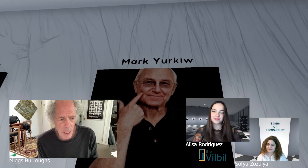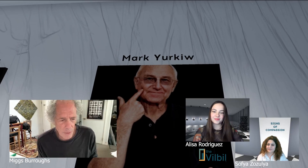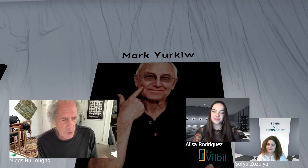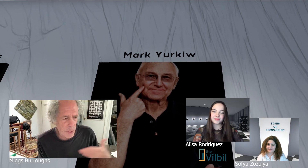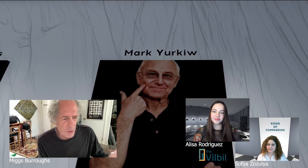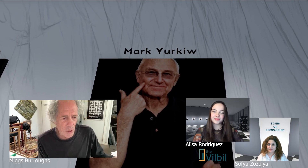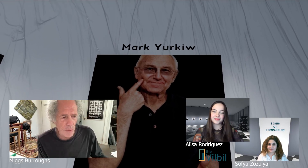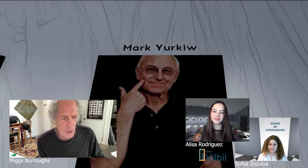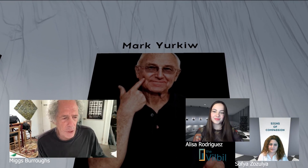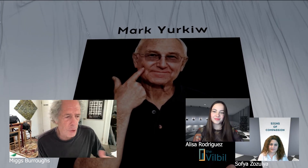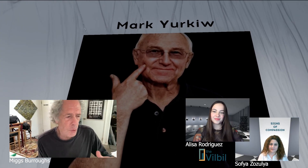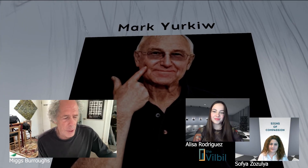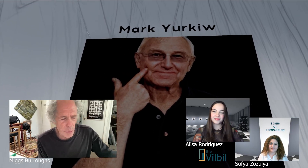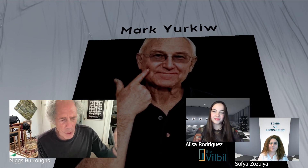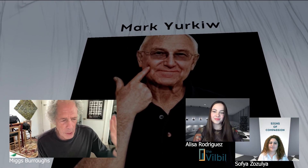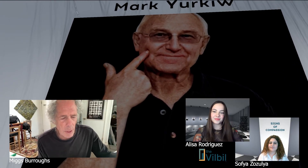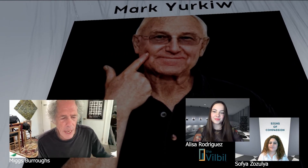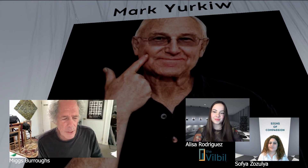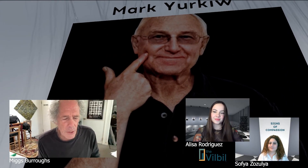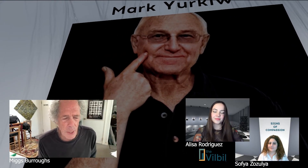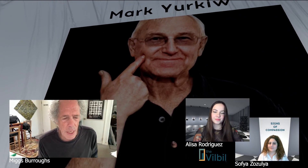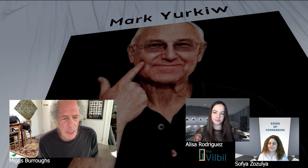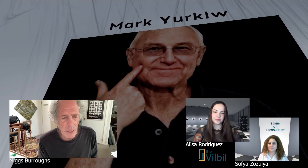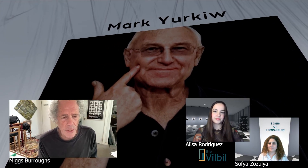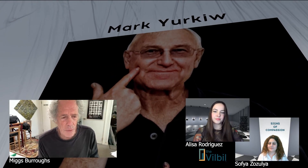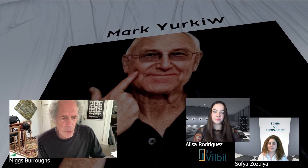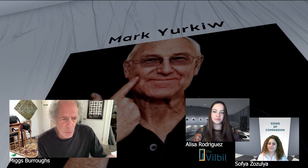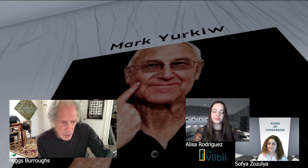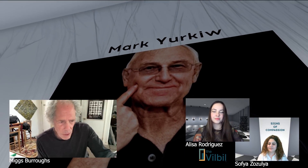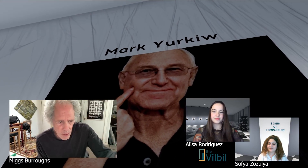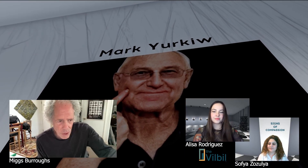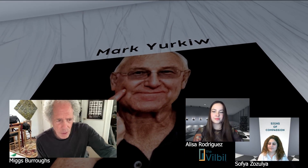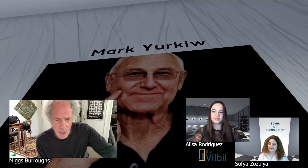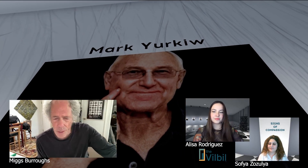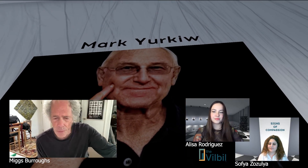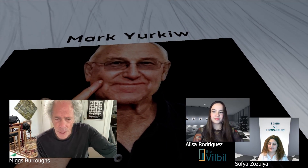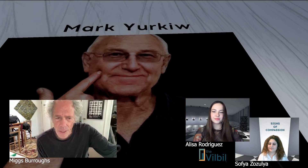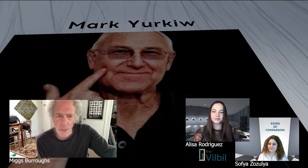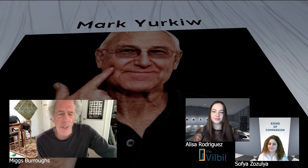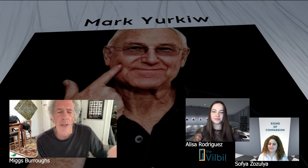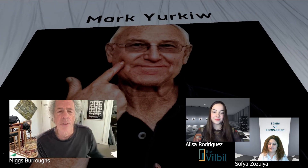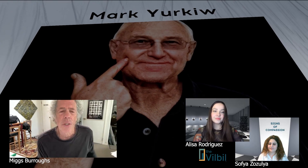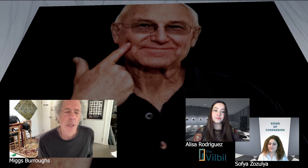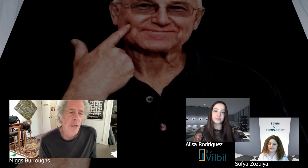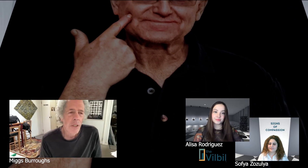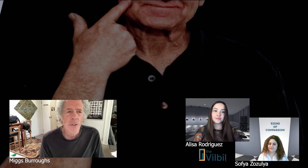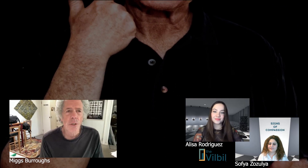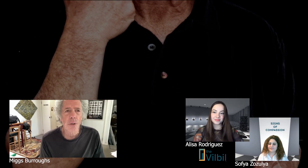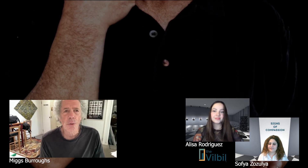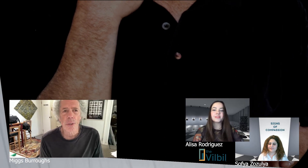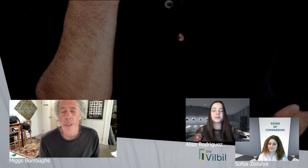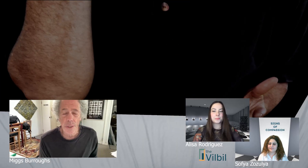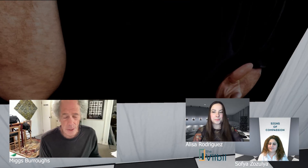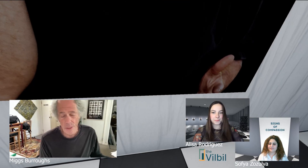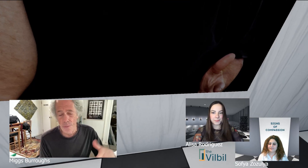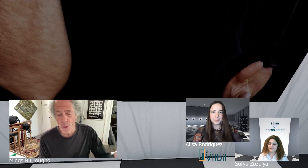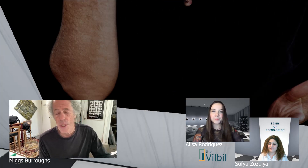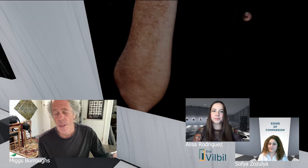I was looking for something to do while he went to class, and he said, "Well, right across the street is Emily Dickinson's house." So it's a museum,